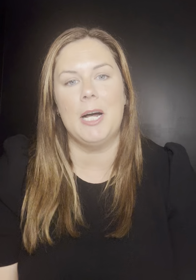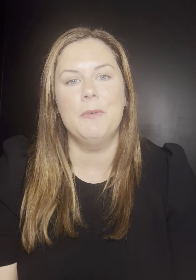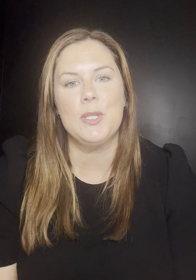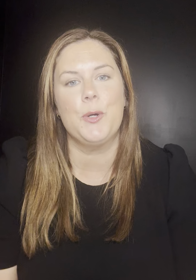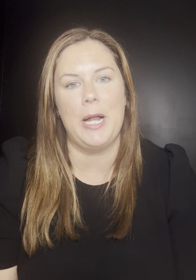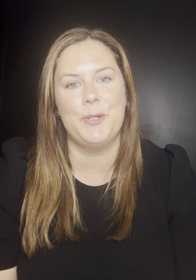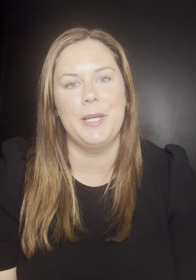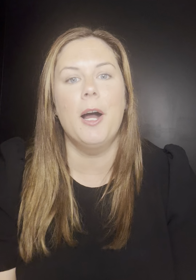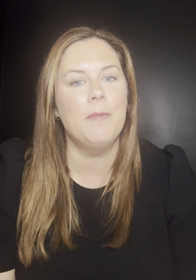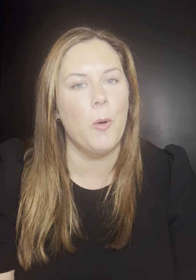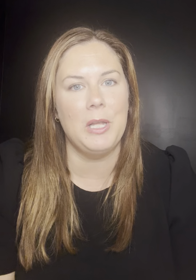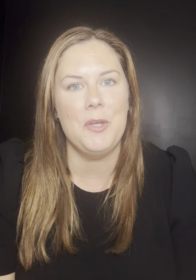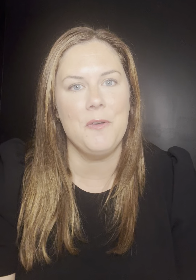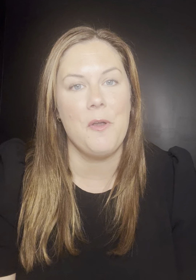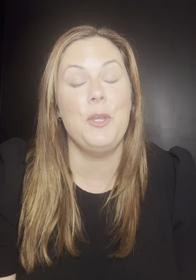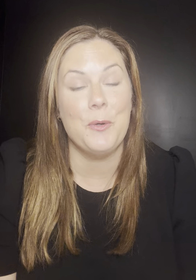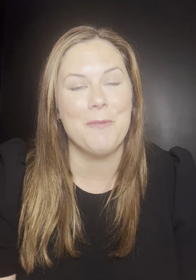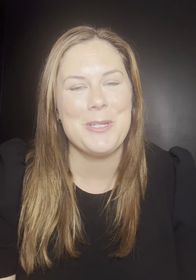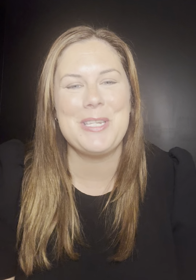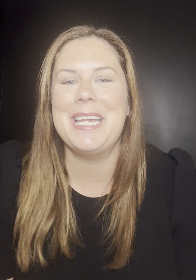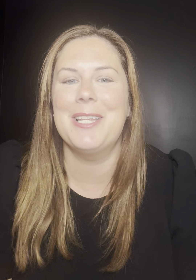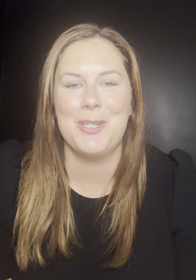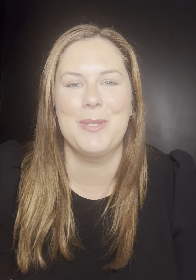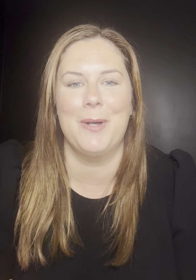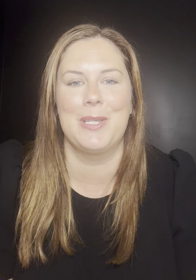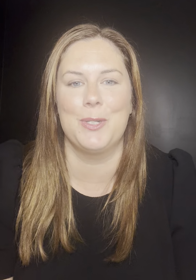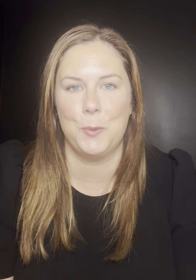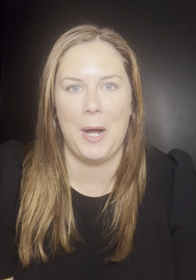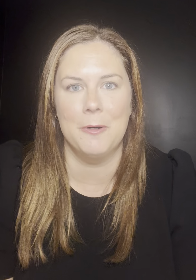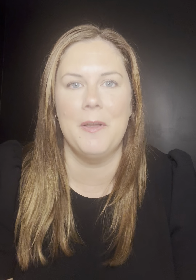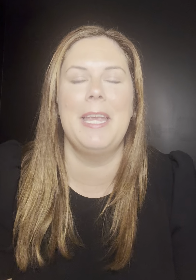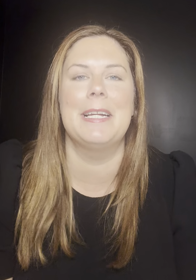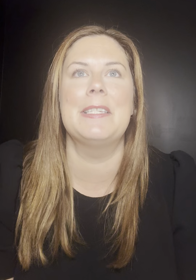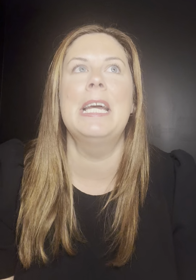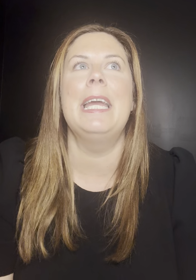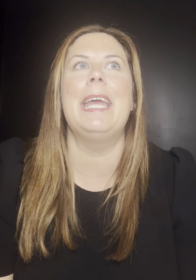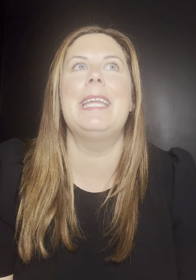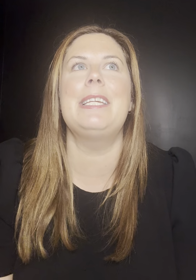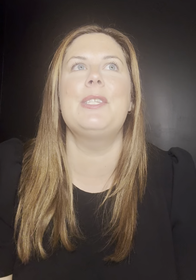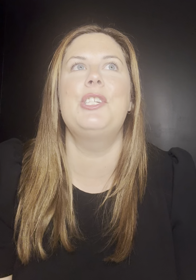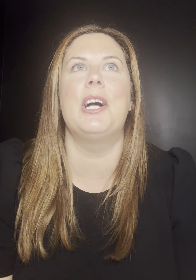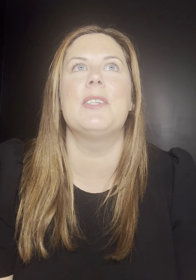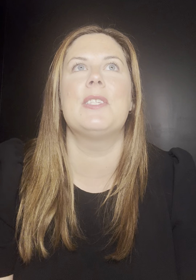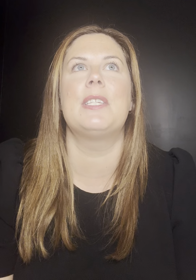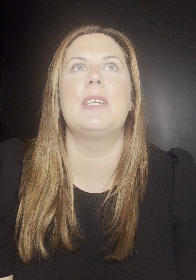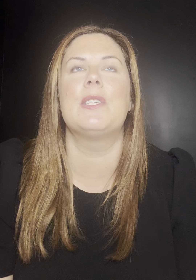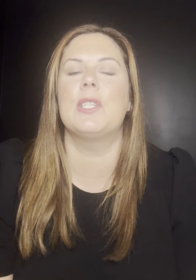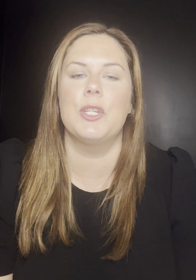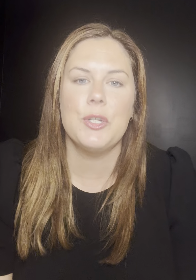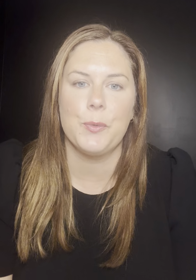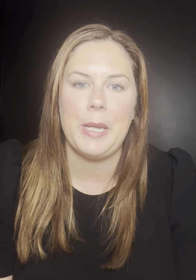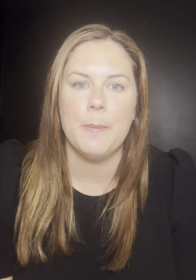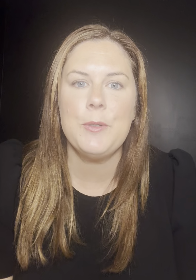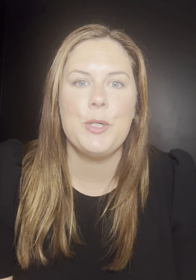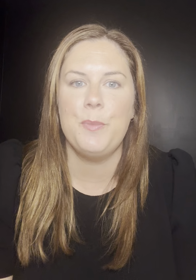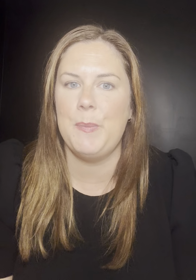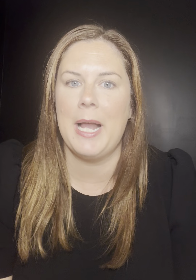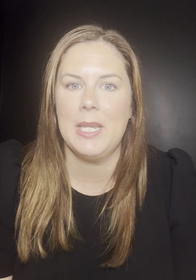was a graduate of Oakland University in 2012, and it is just such a dream to be back